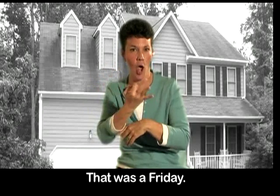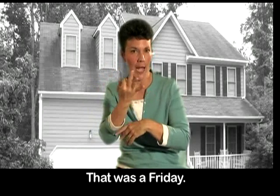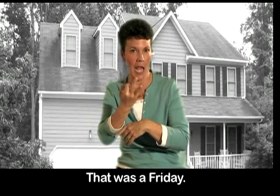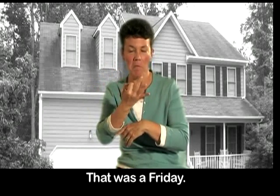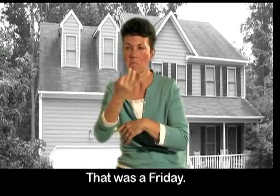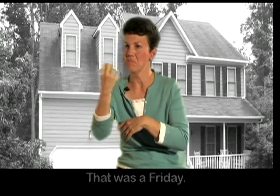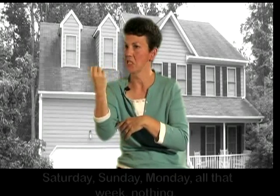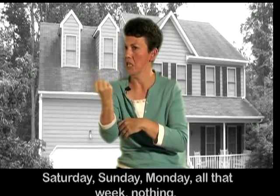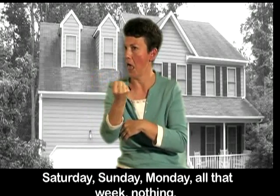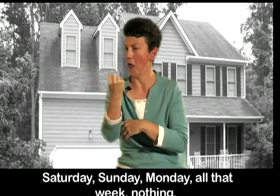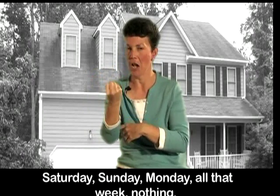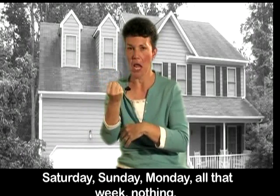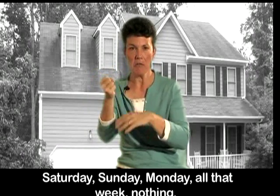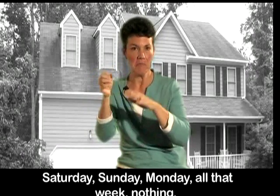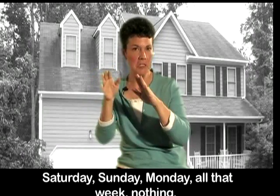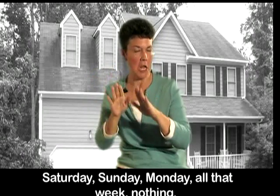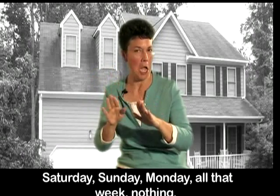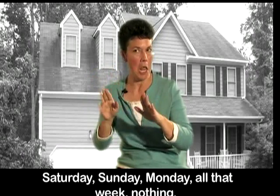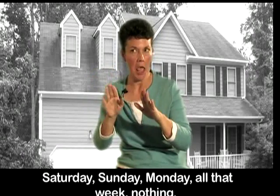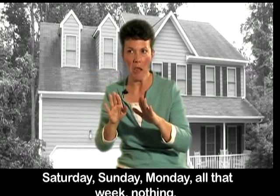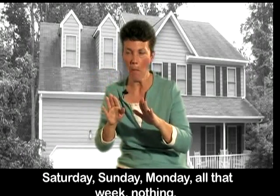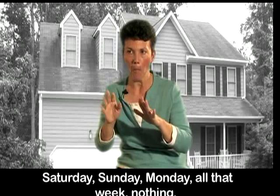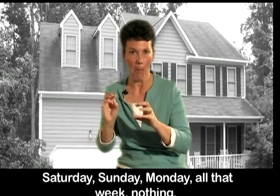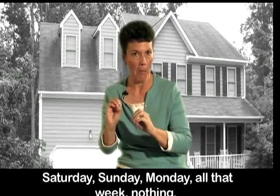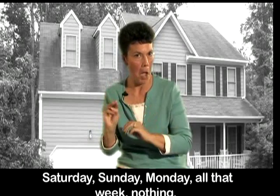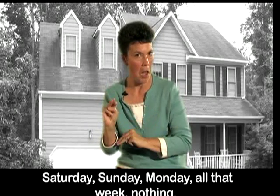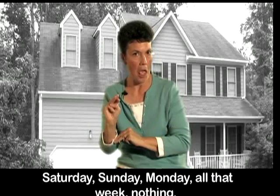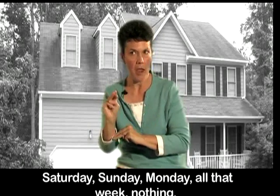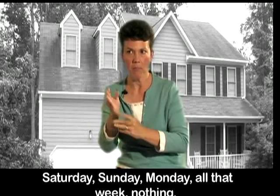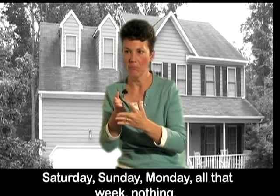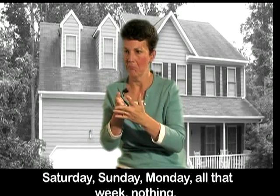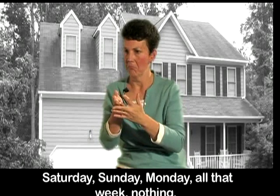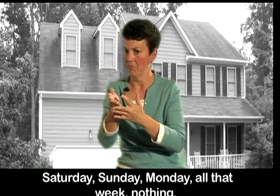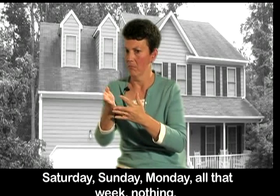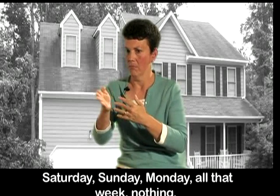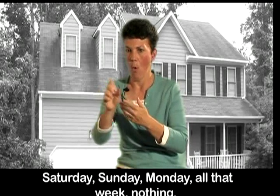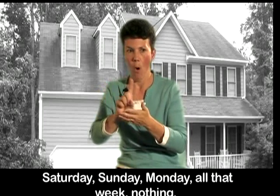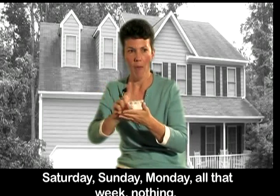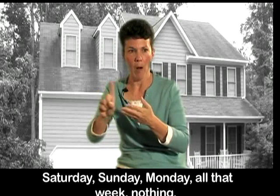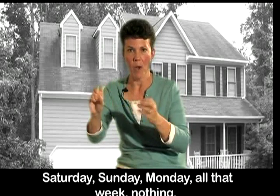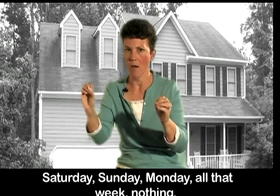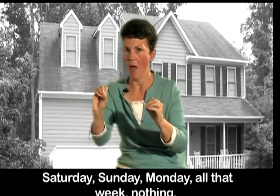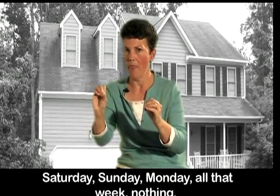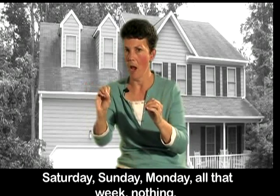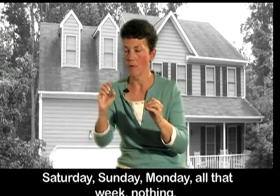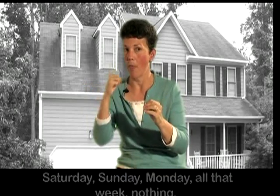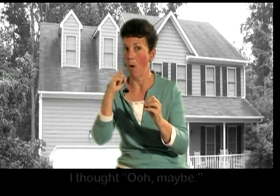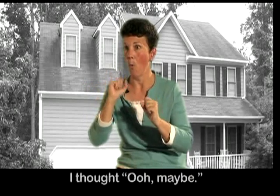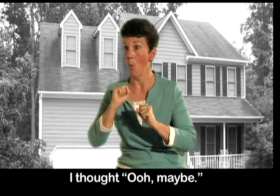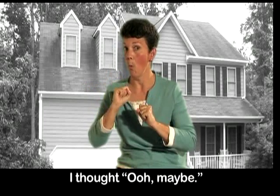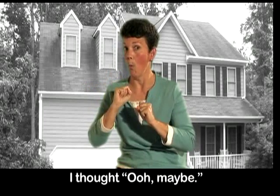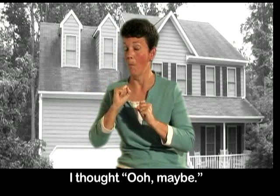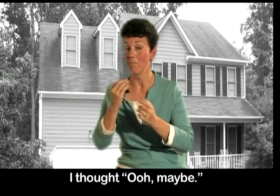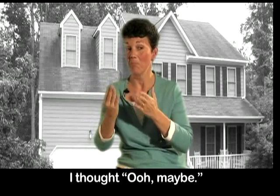Friday, Saturday, Sunday, Monday, all that week, nothing. So I thought, ooh,